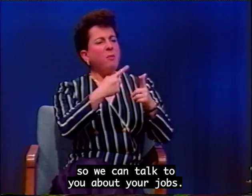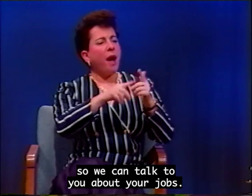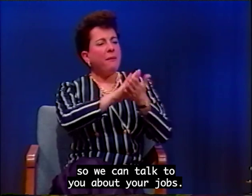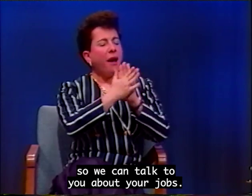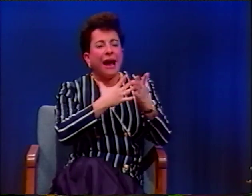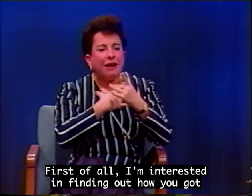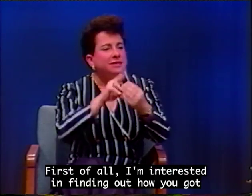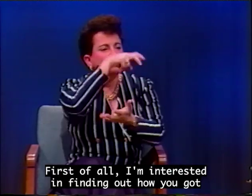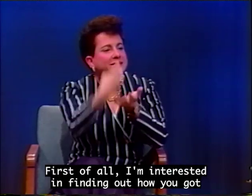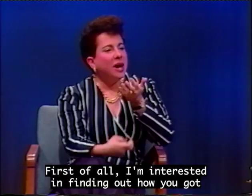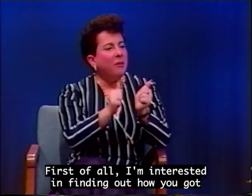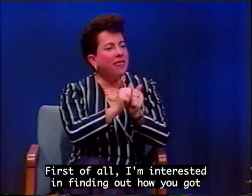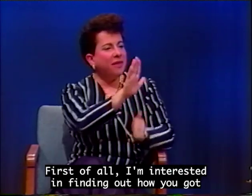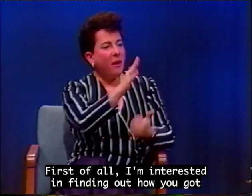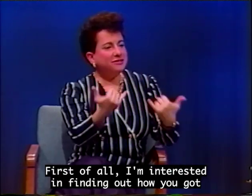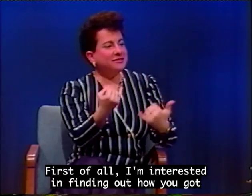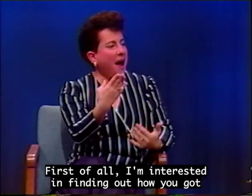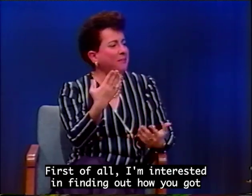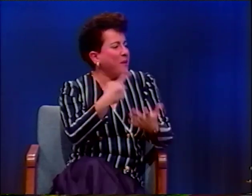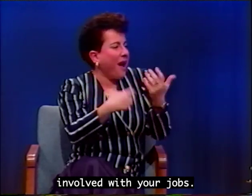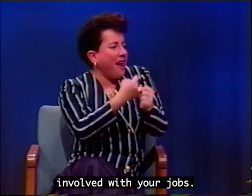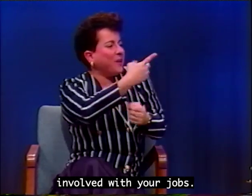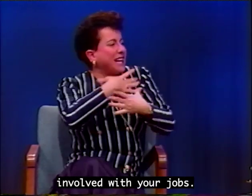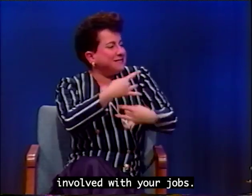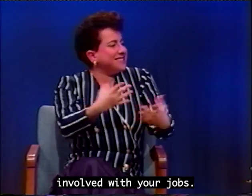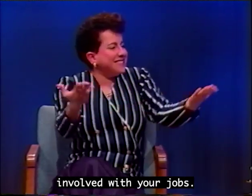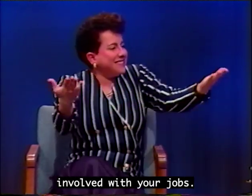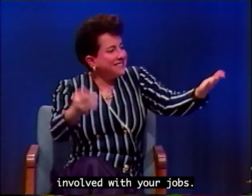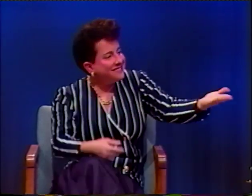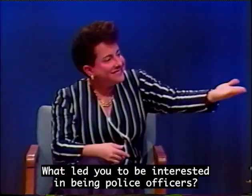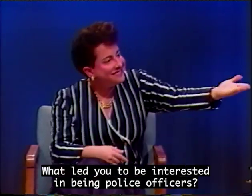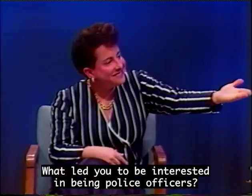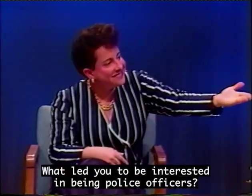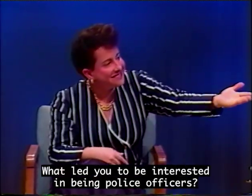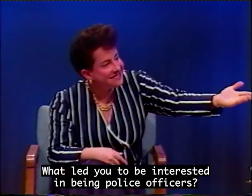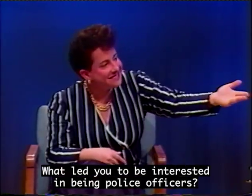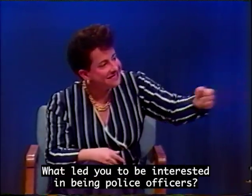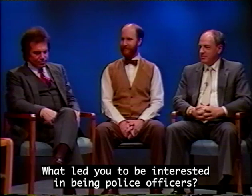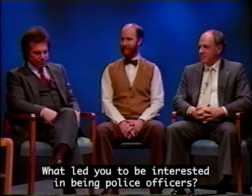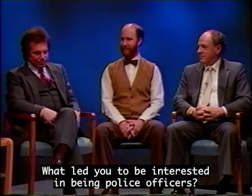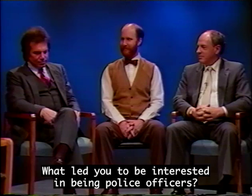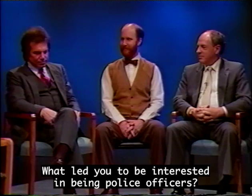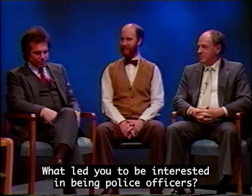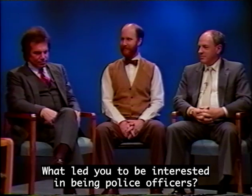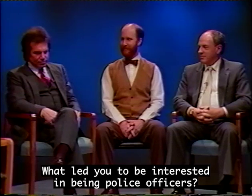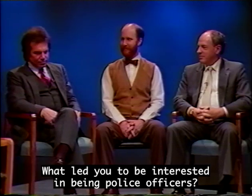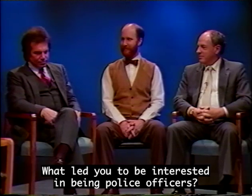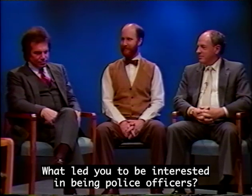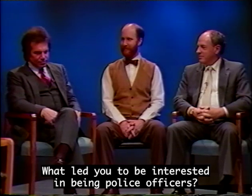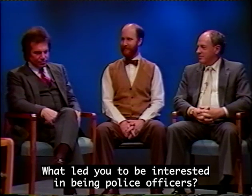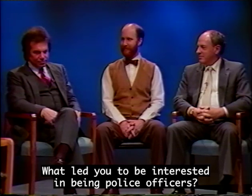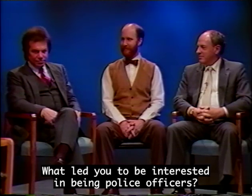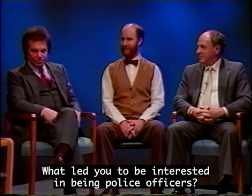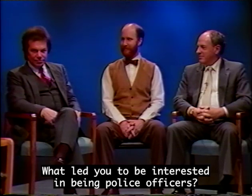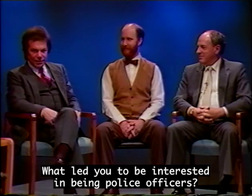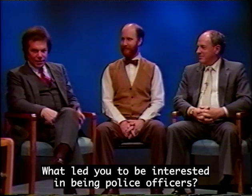jobs. First of all, I'm interested in finding out how you got involved with your jobs. What led you to be interested in being police